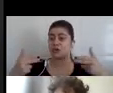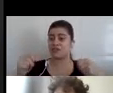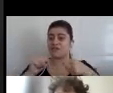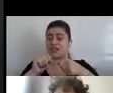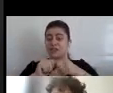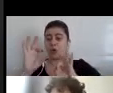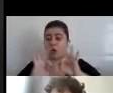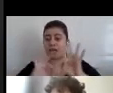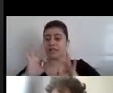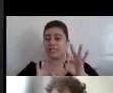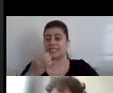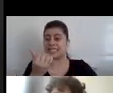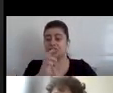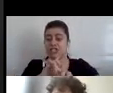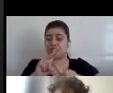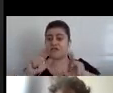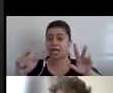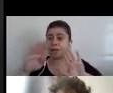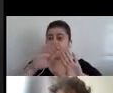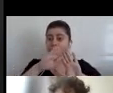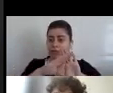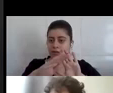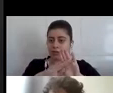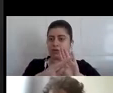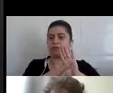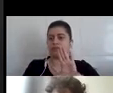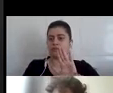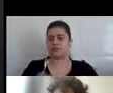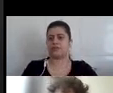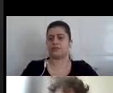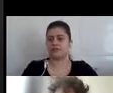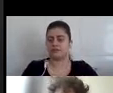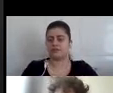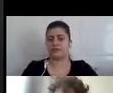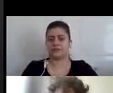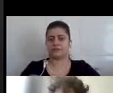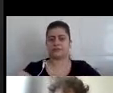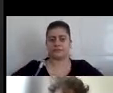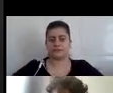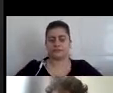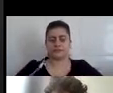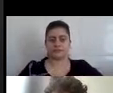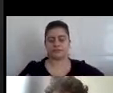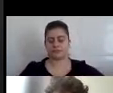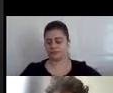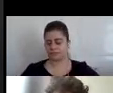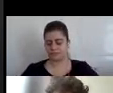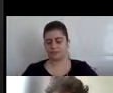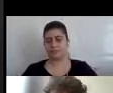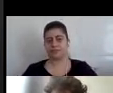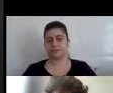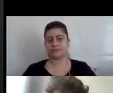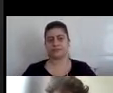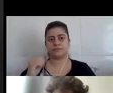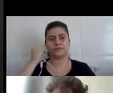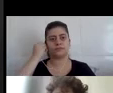So the idea is to give an holistic approach to the